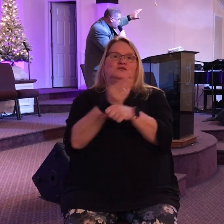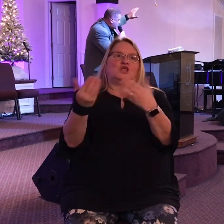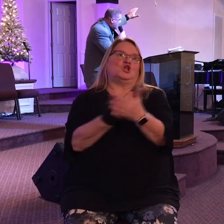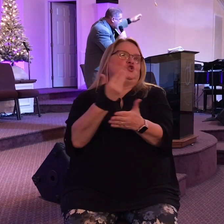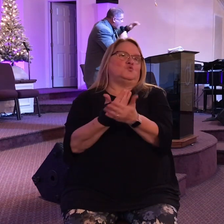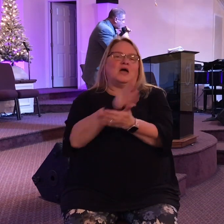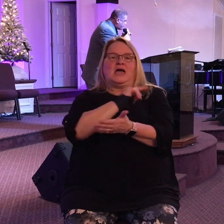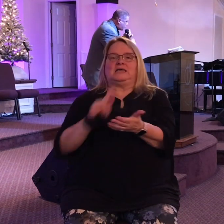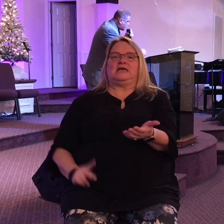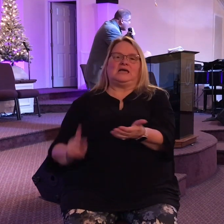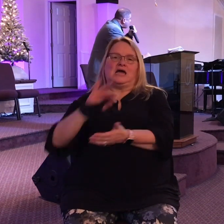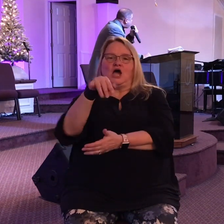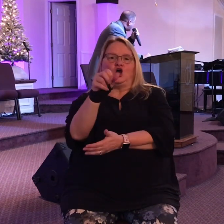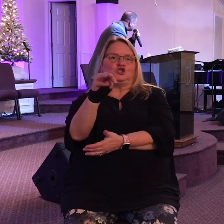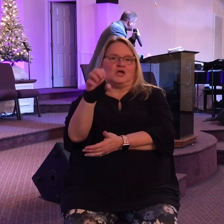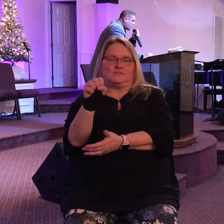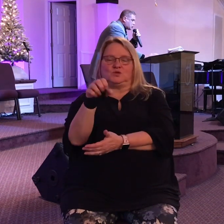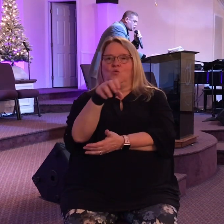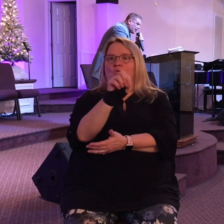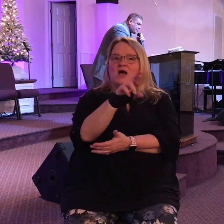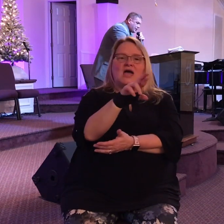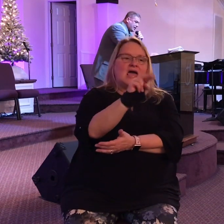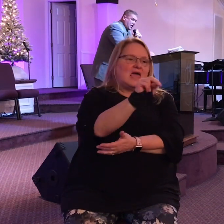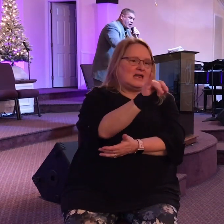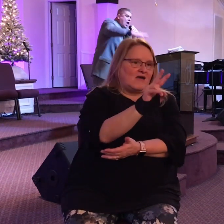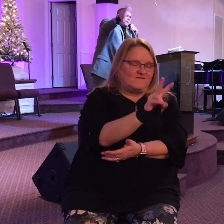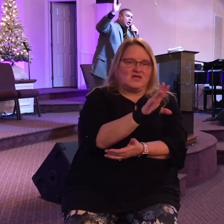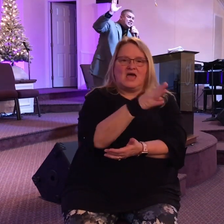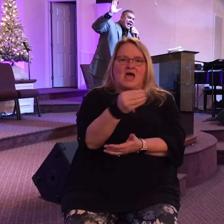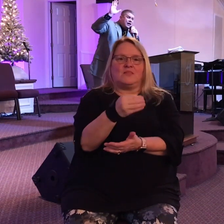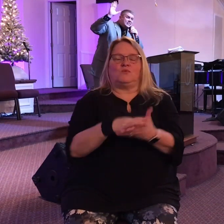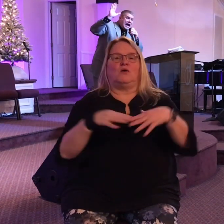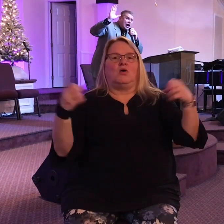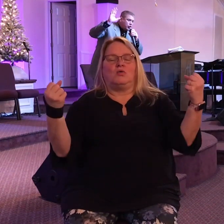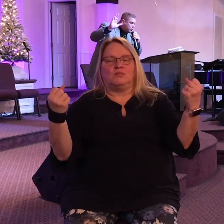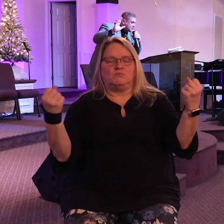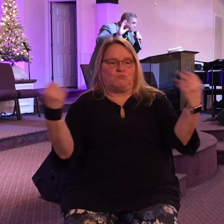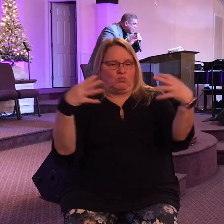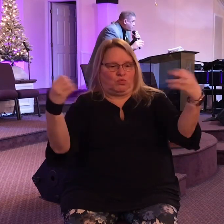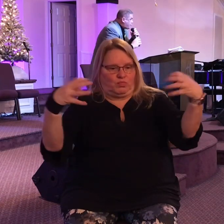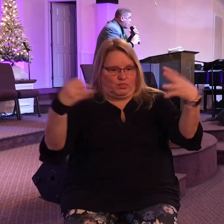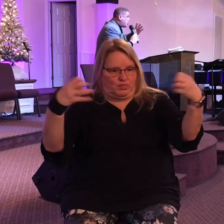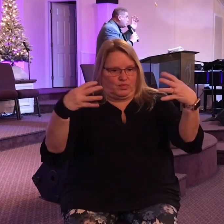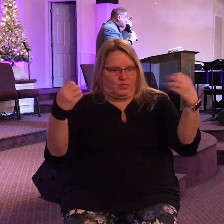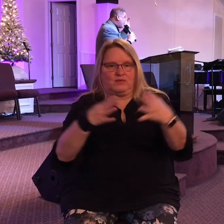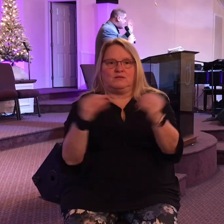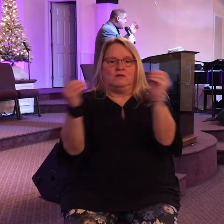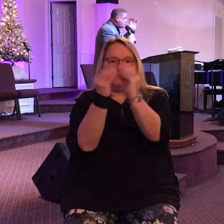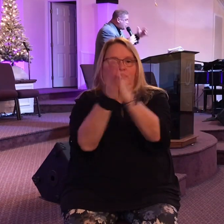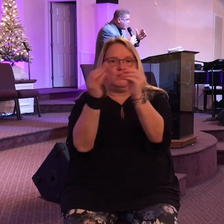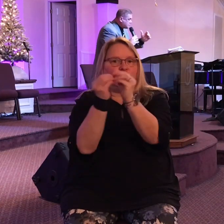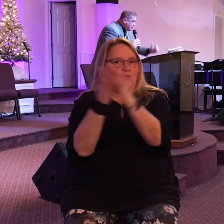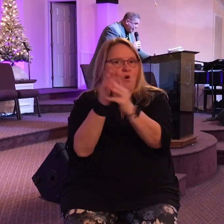over here was using the NIV Version, fighting and screaming with each other, putting down entire groups of people for not using